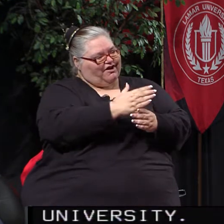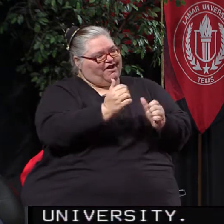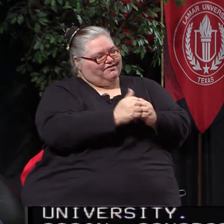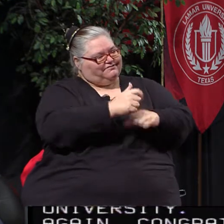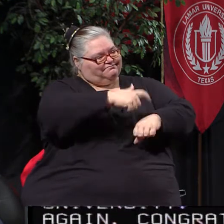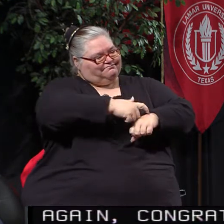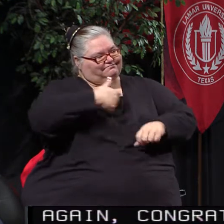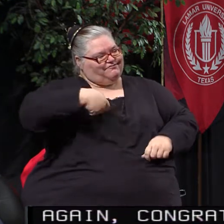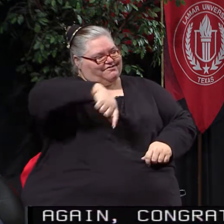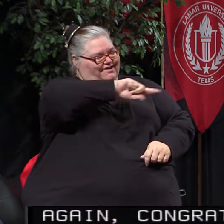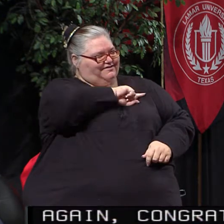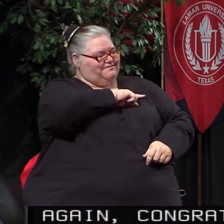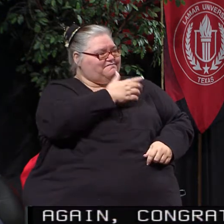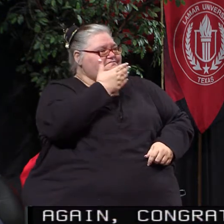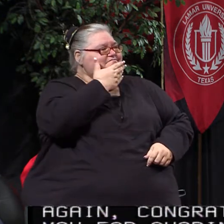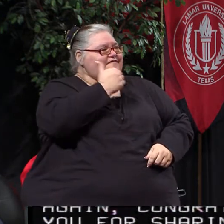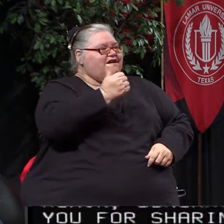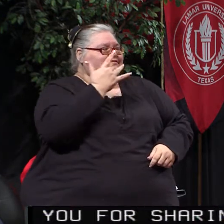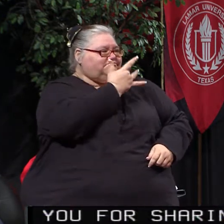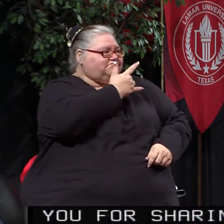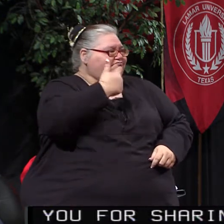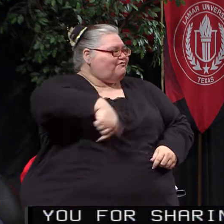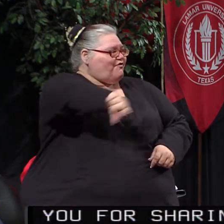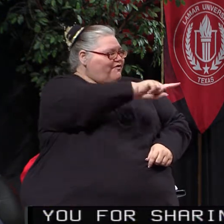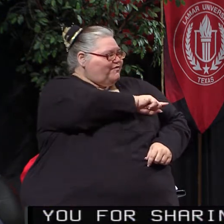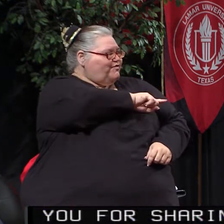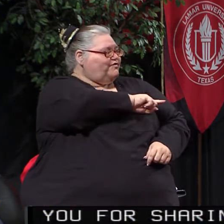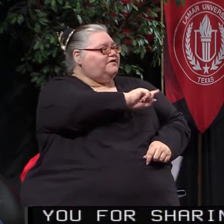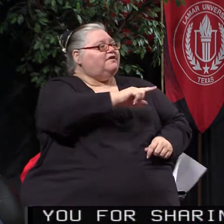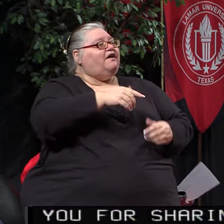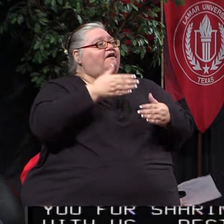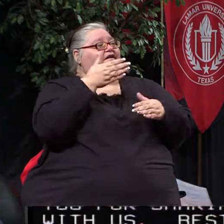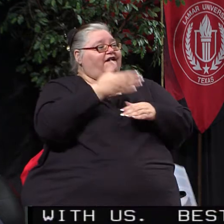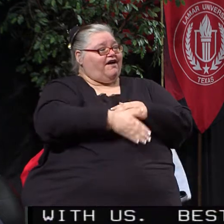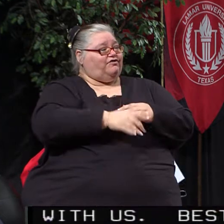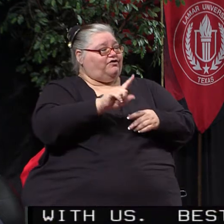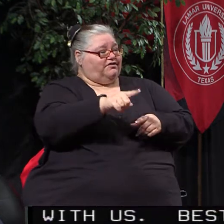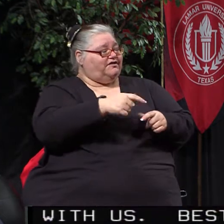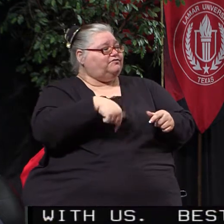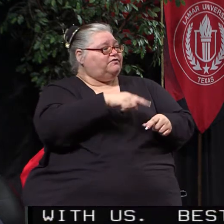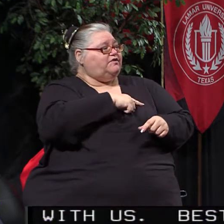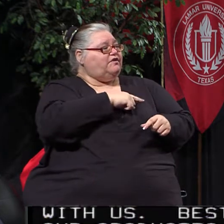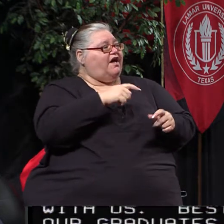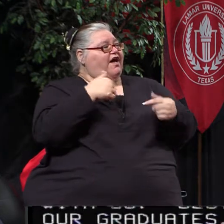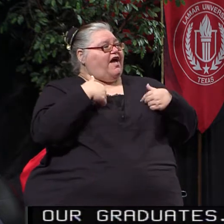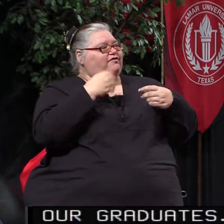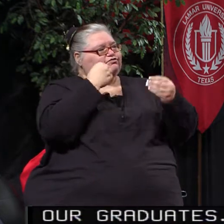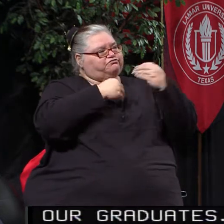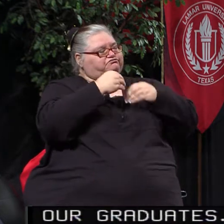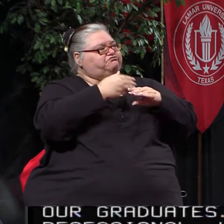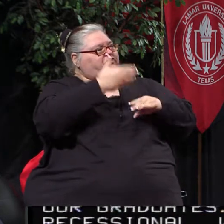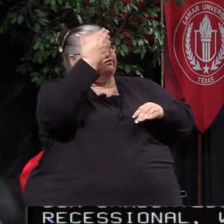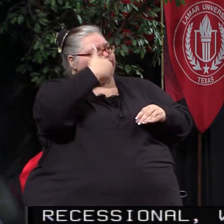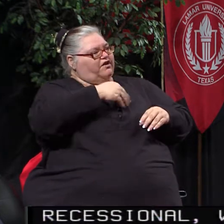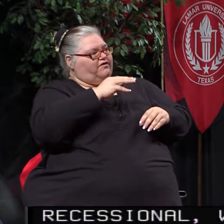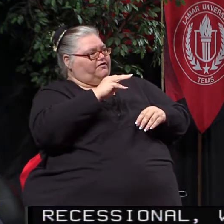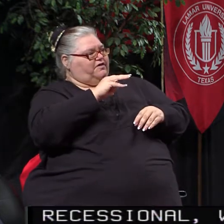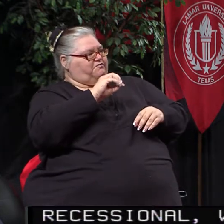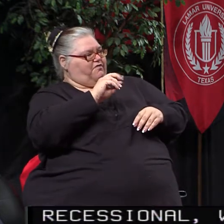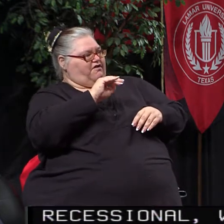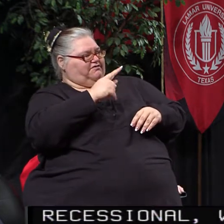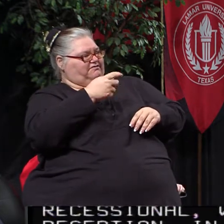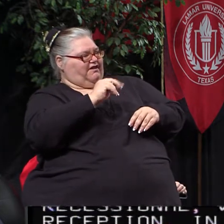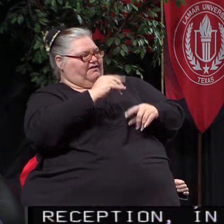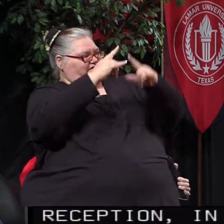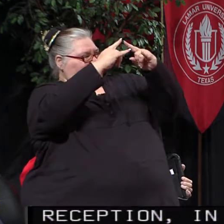us. Best wishes to all of our graduates. Following the recessional, we will host a reception in front of the Montaigne Center under the